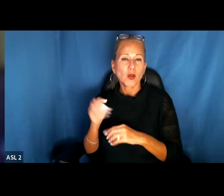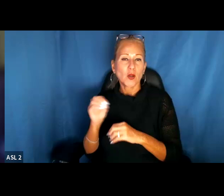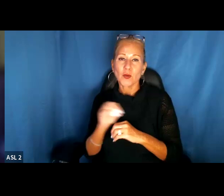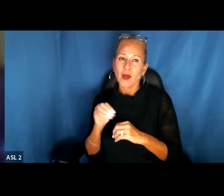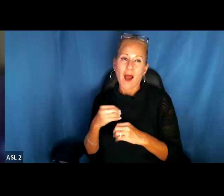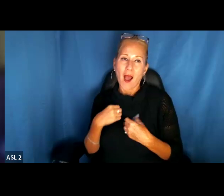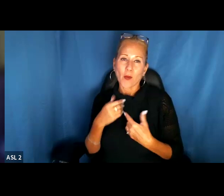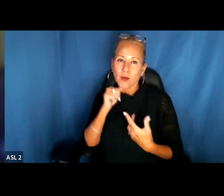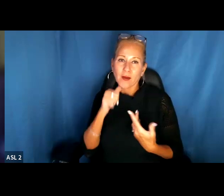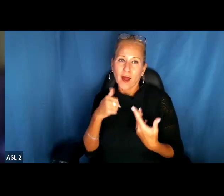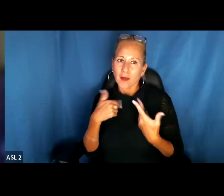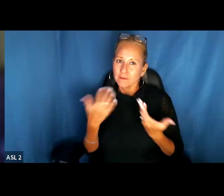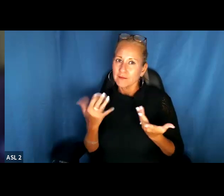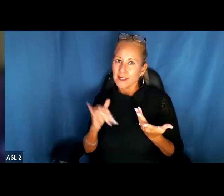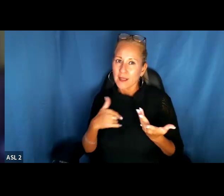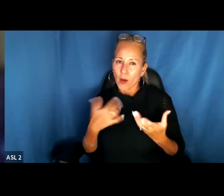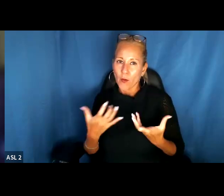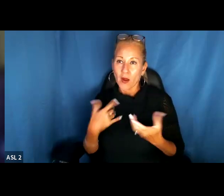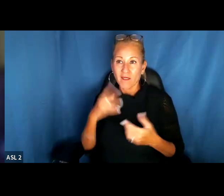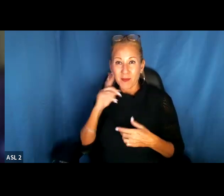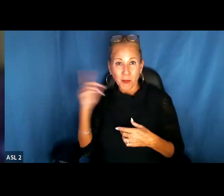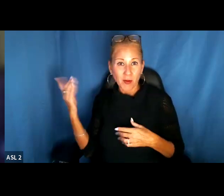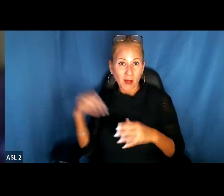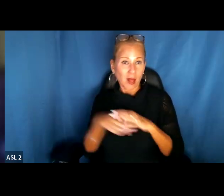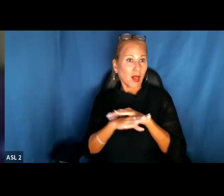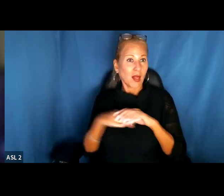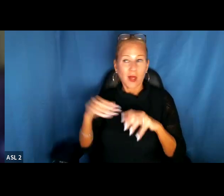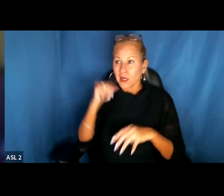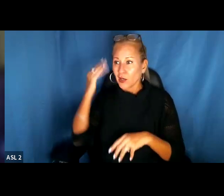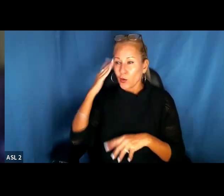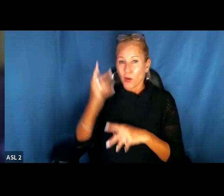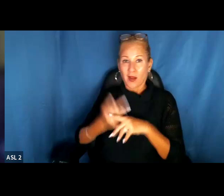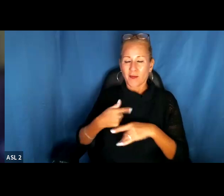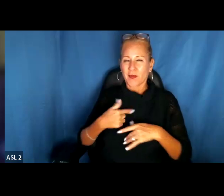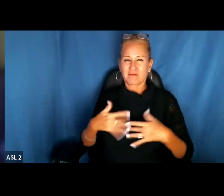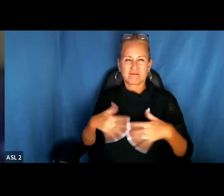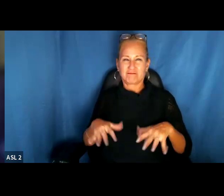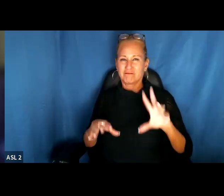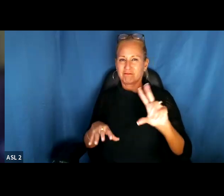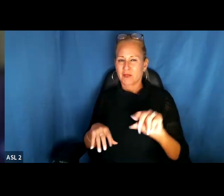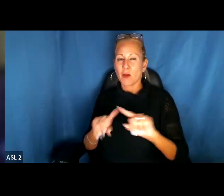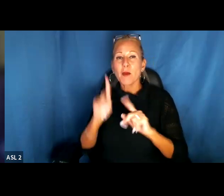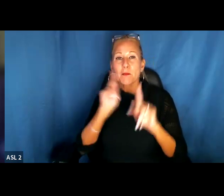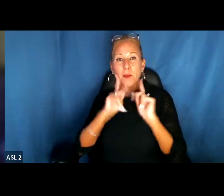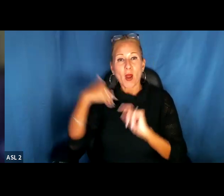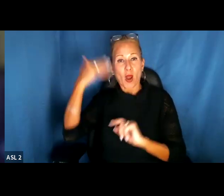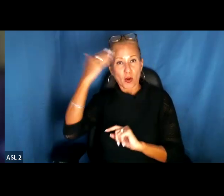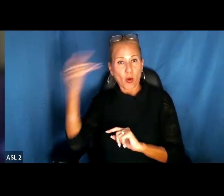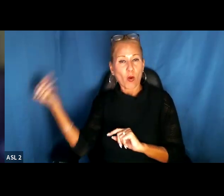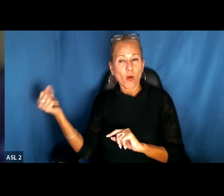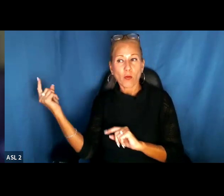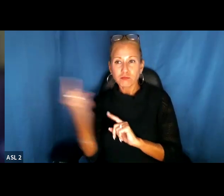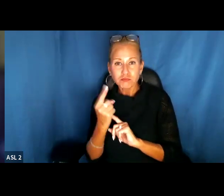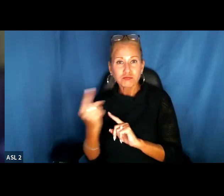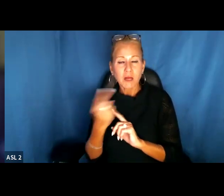way if I just had people coming and going that I did not know to care for me. So the people that I do know, I've